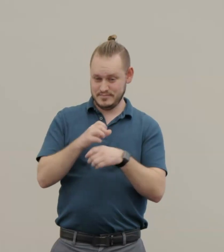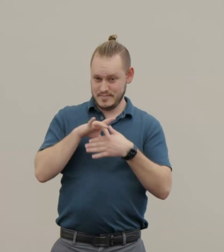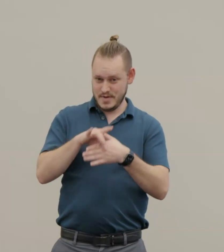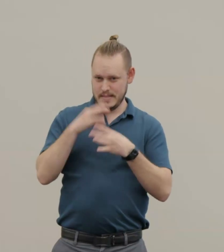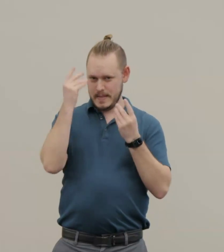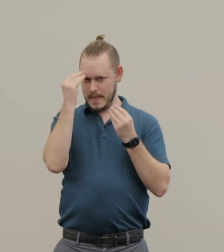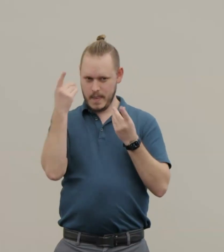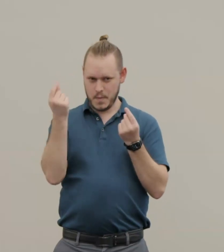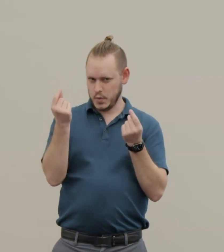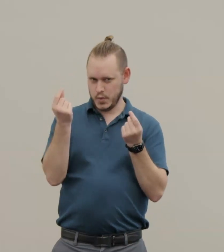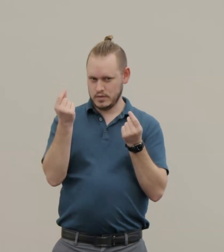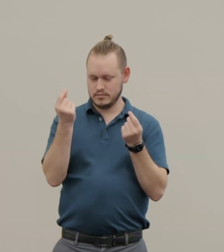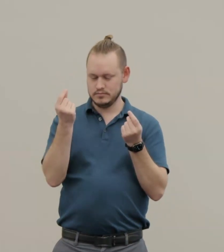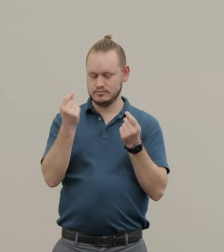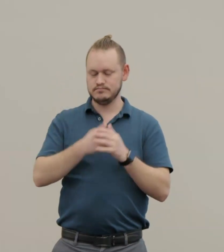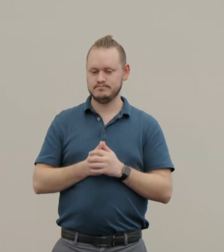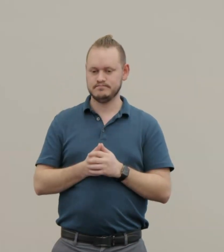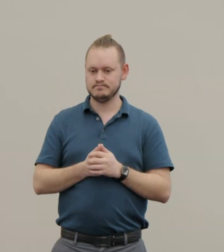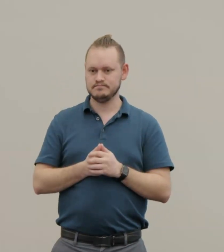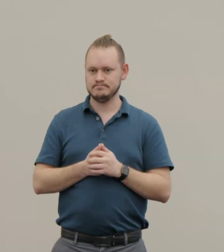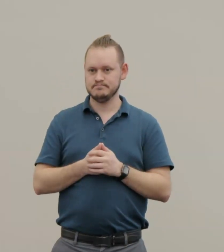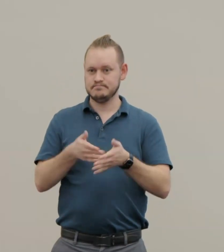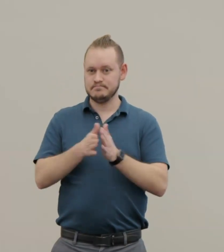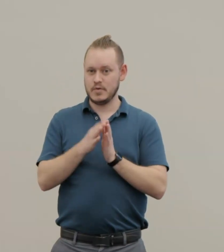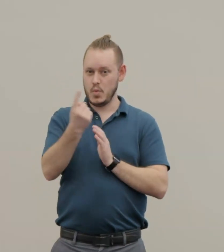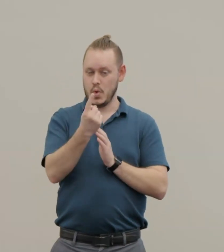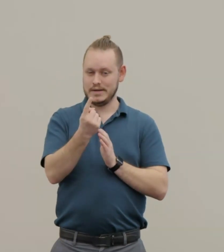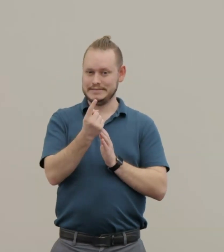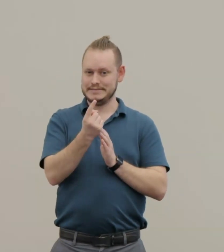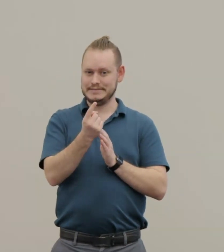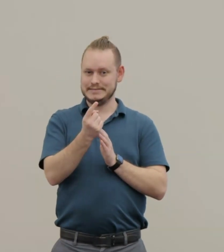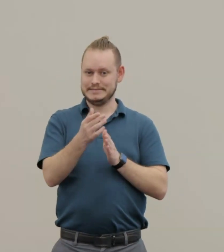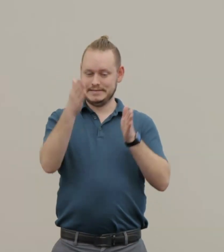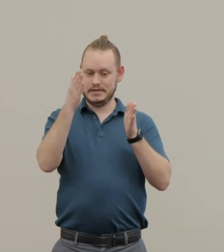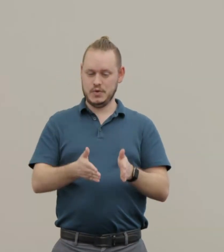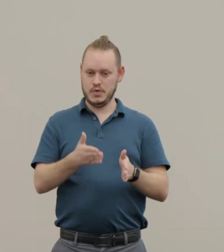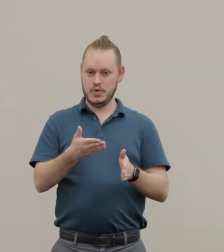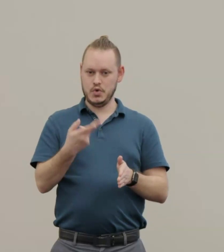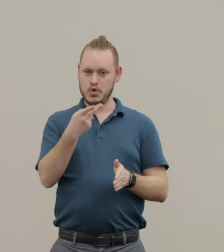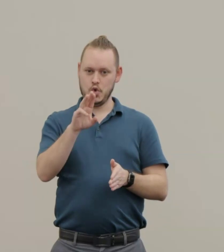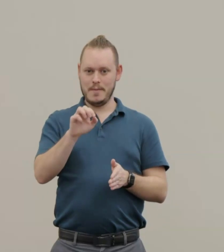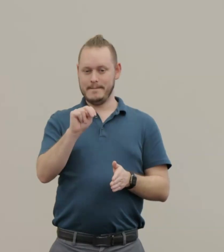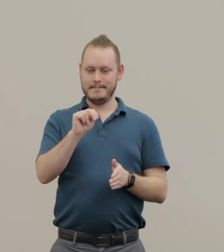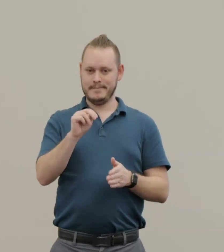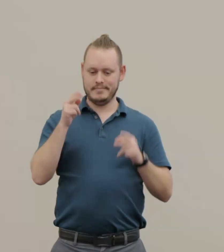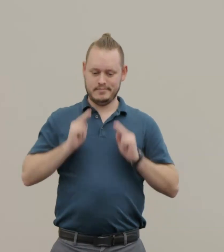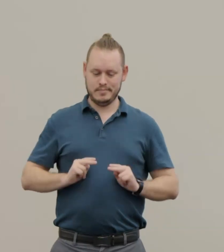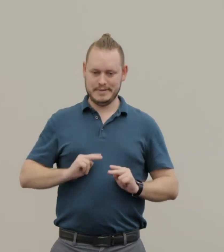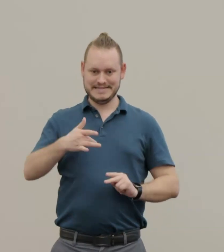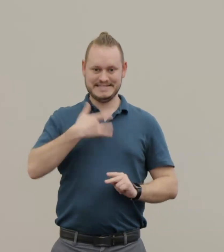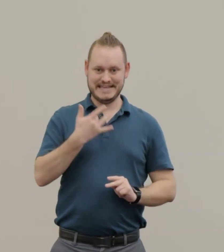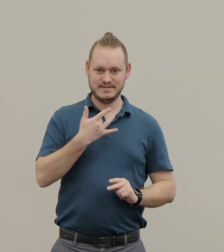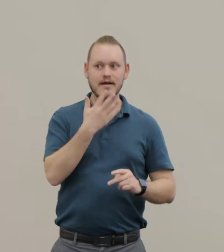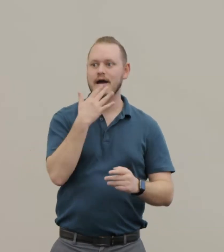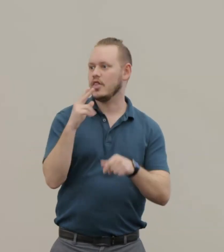think about what you're doing. And are you asking for a single human sense to be able to understand that. So color has